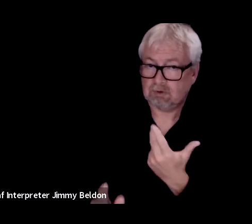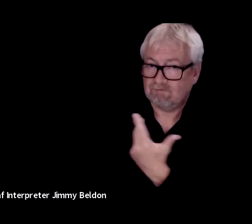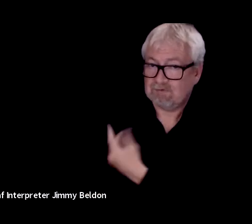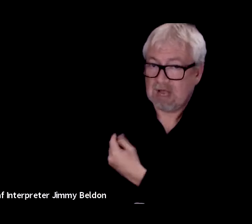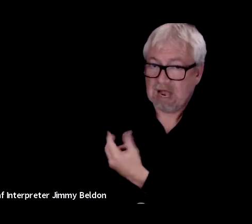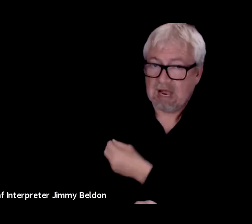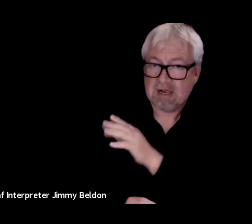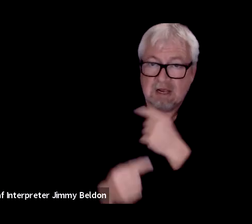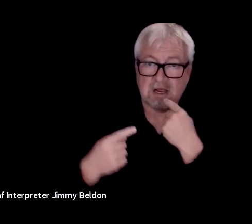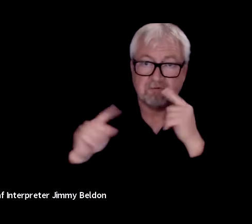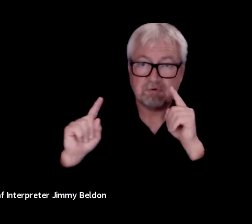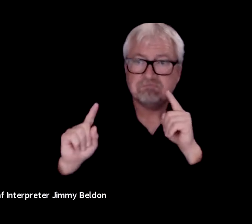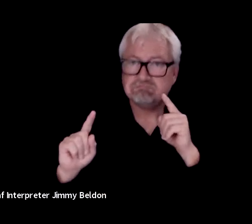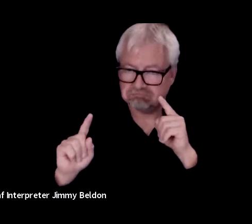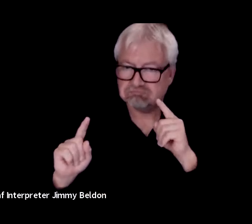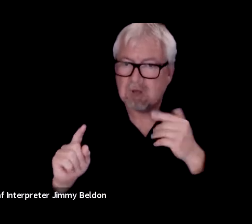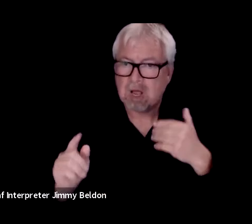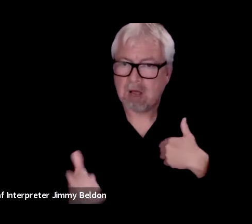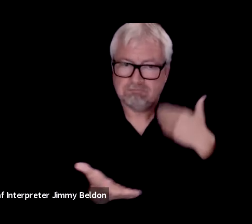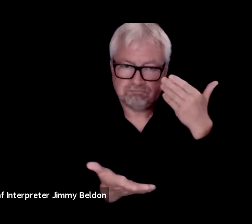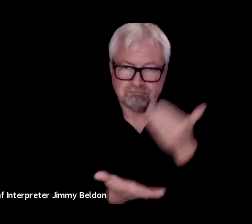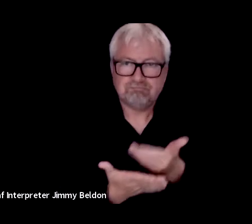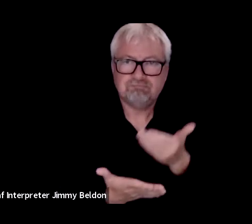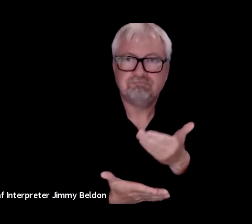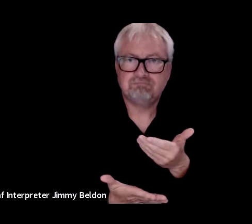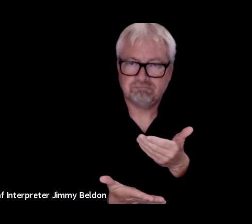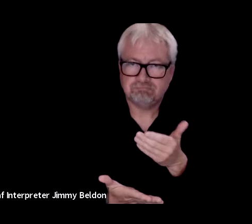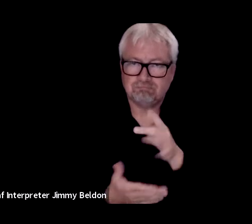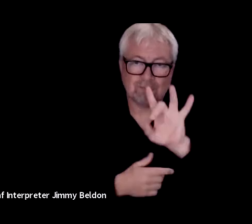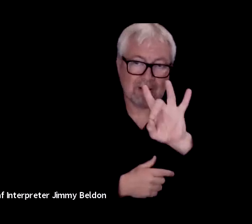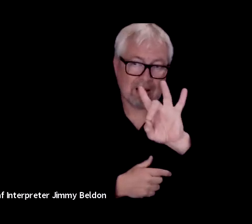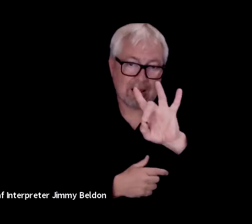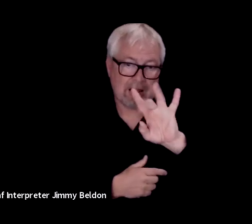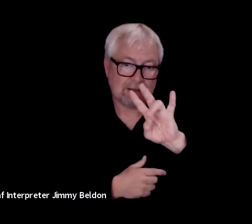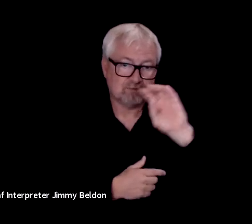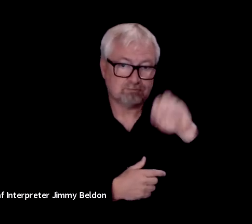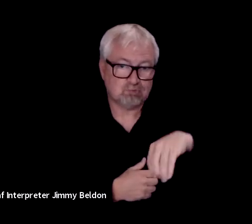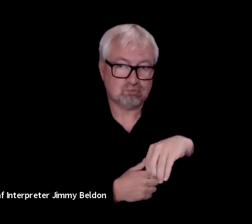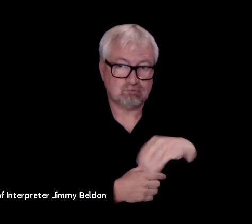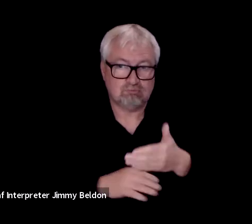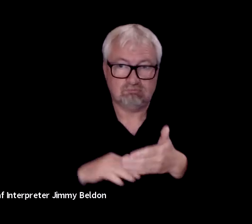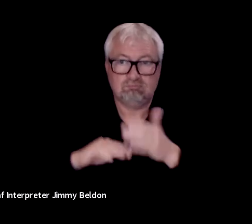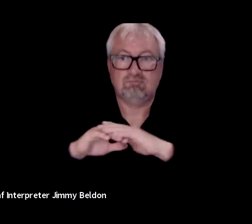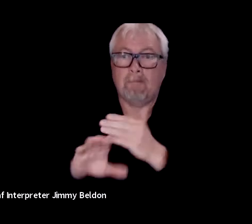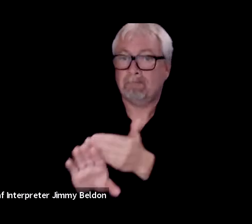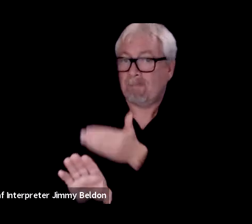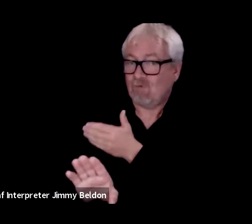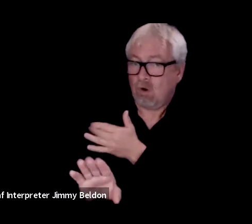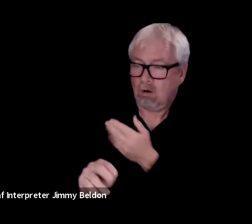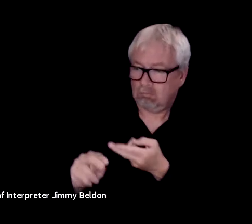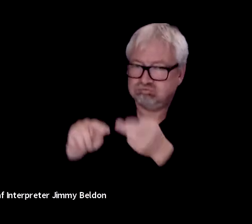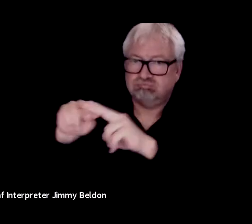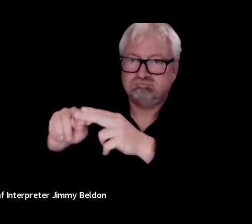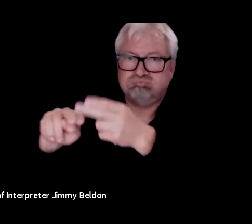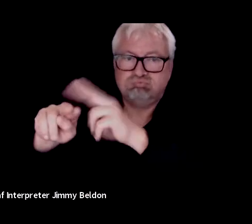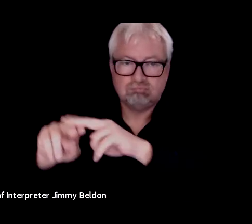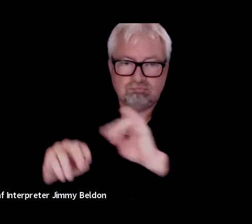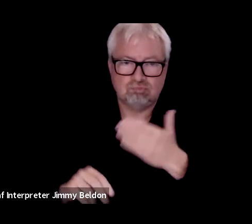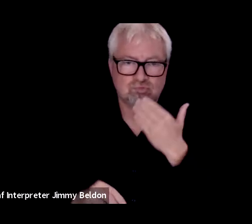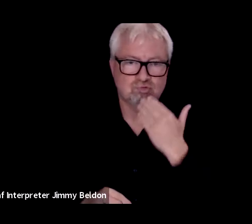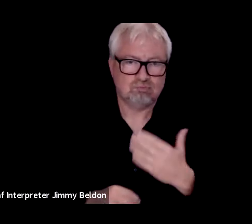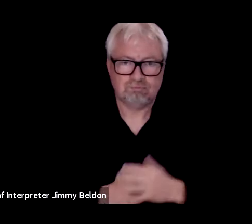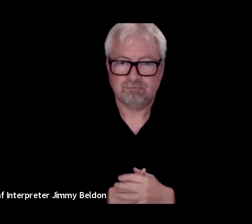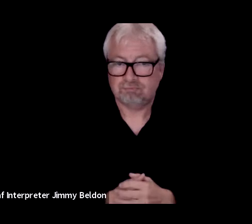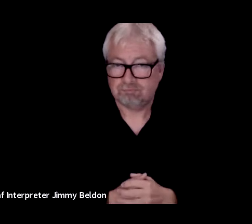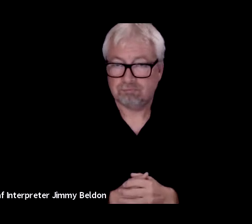mRNA vaccines during the period that Delta was circulating. Again, they did find it a bit lower among older